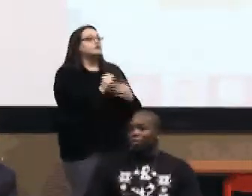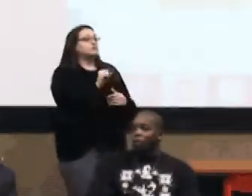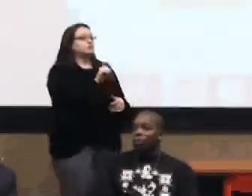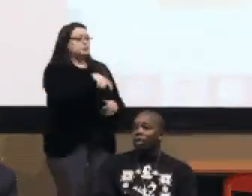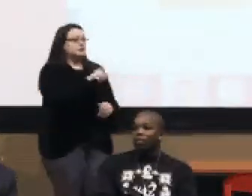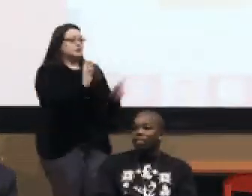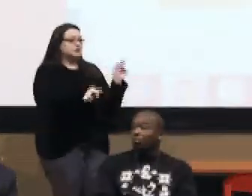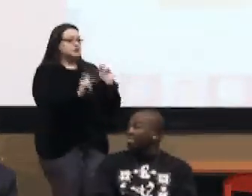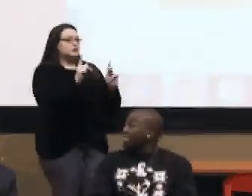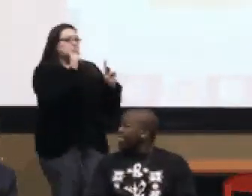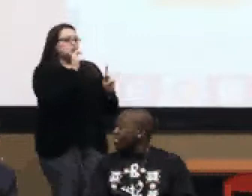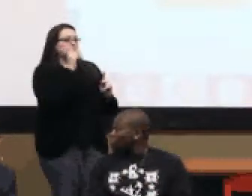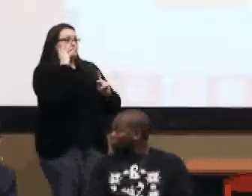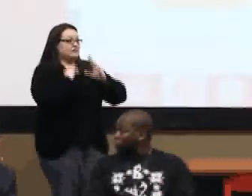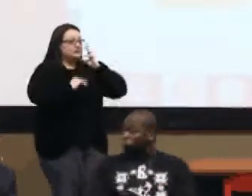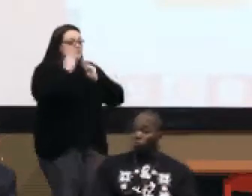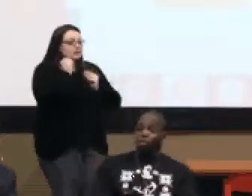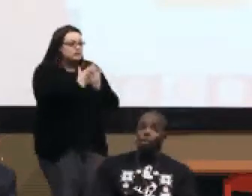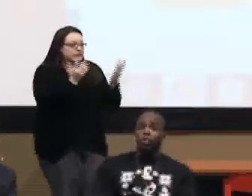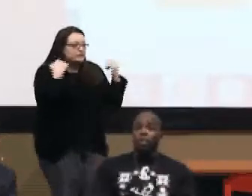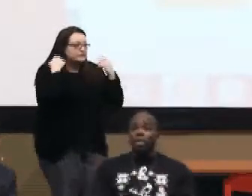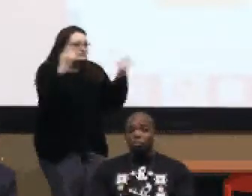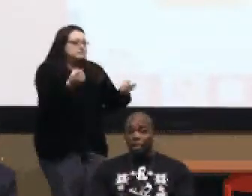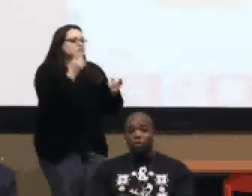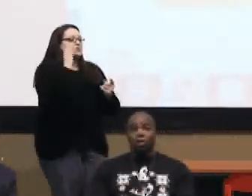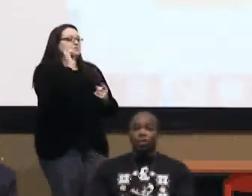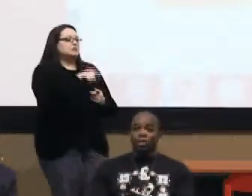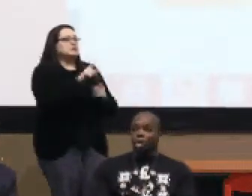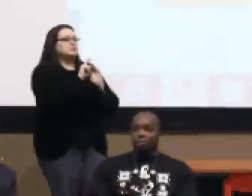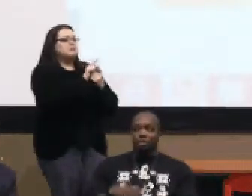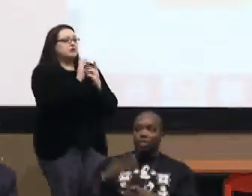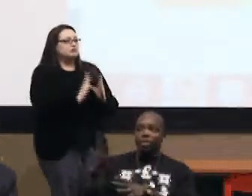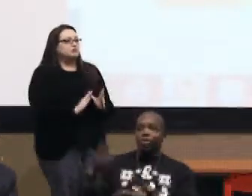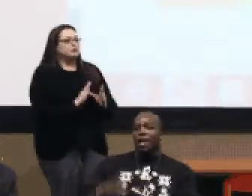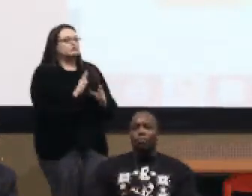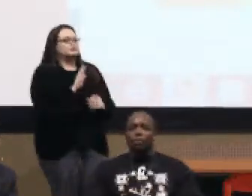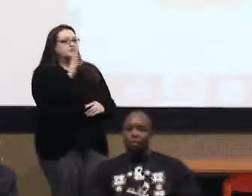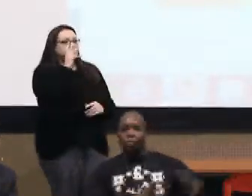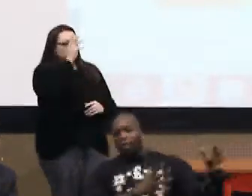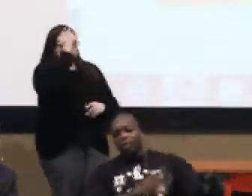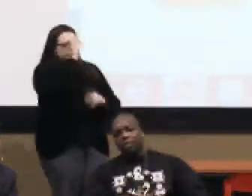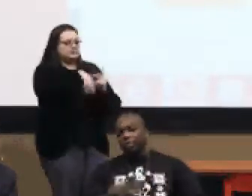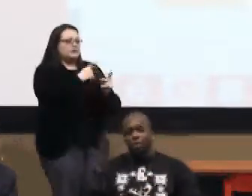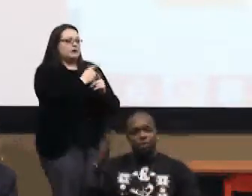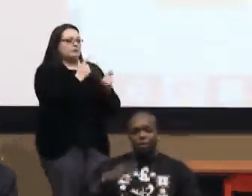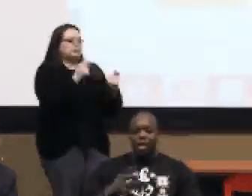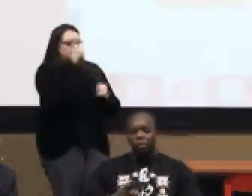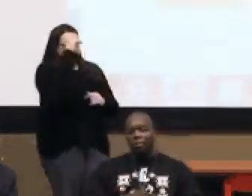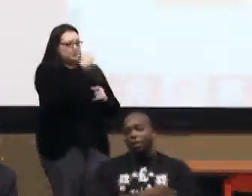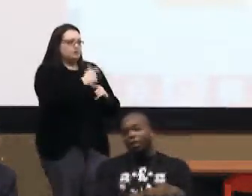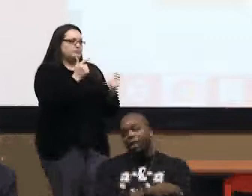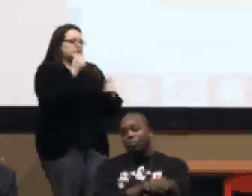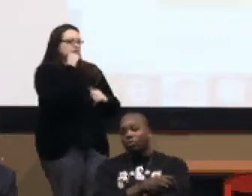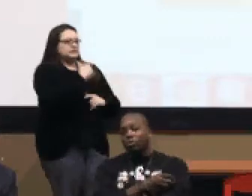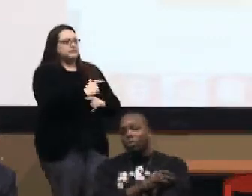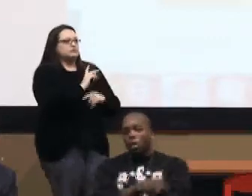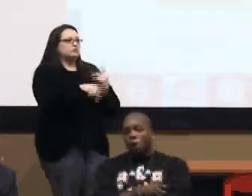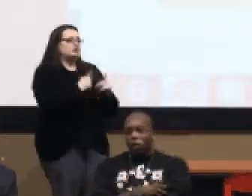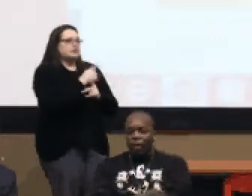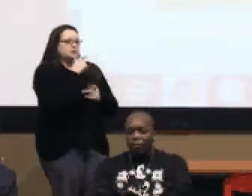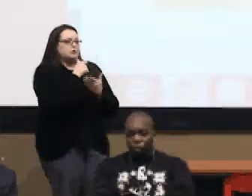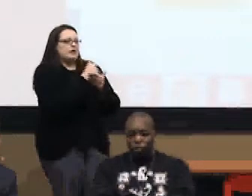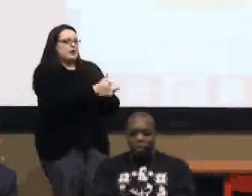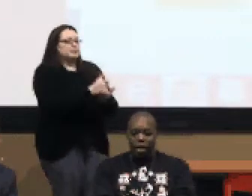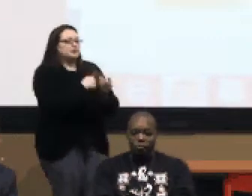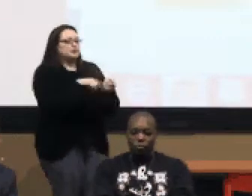to need people who have experienced it. You're going to need mentors and parental types and big brothers and sister types that are going to help you through it.